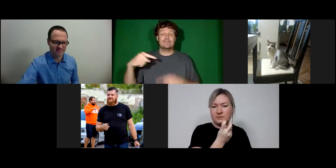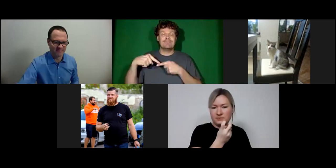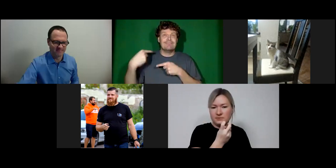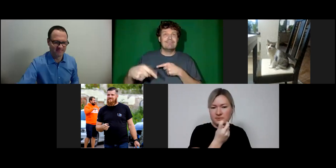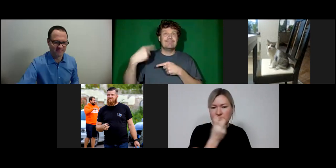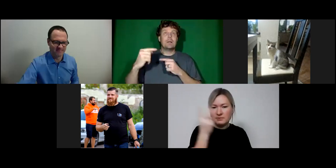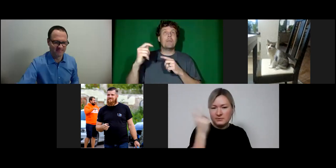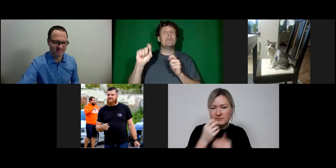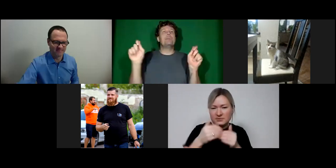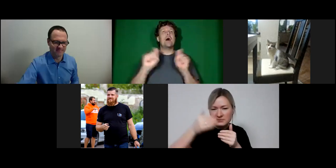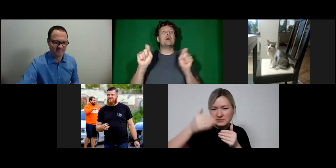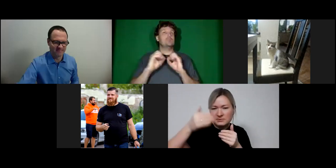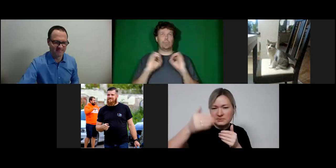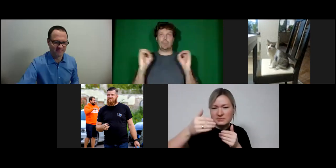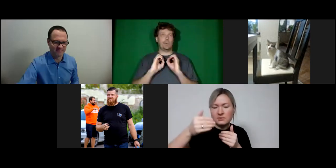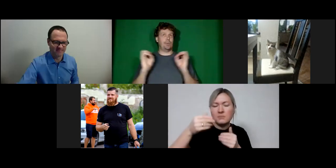And at the end,